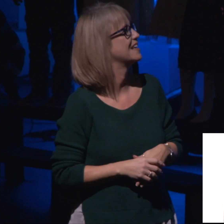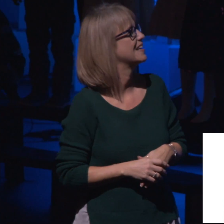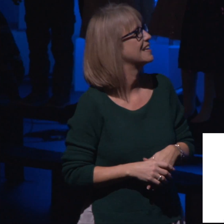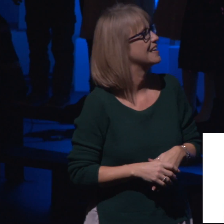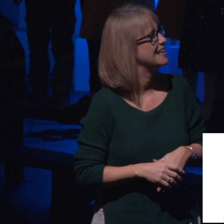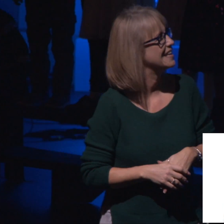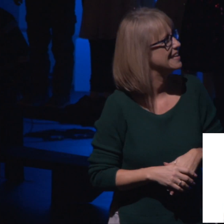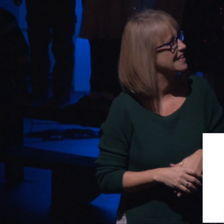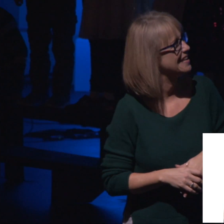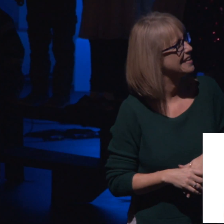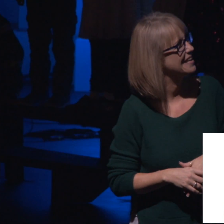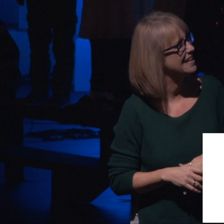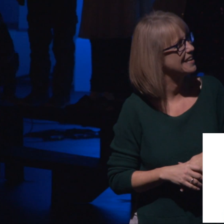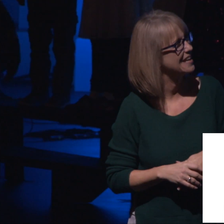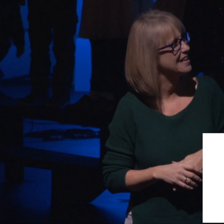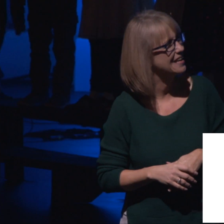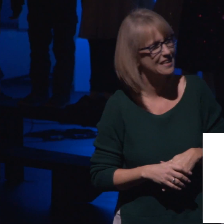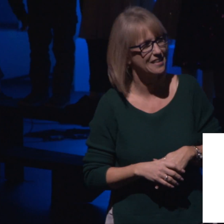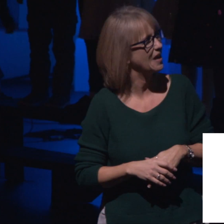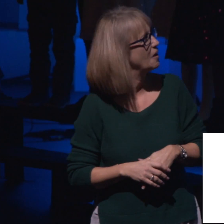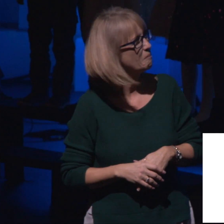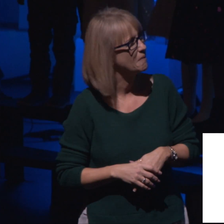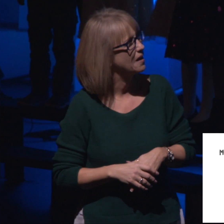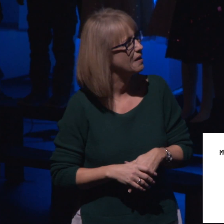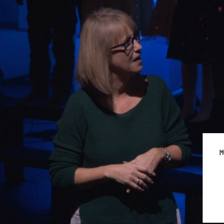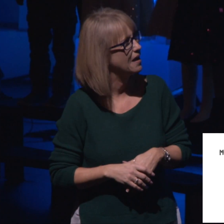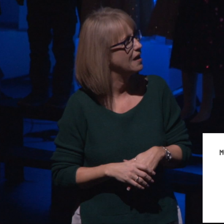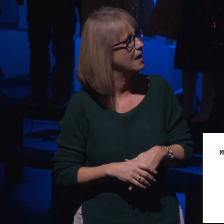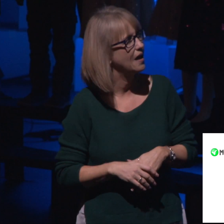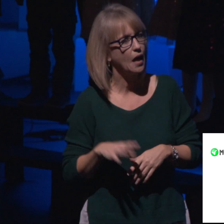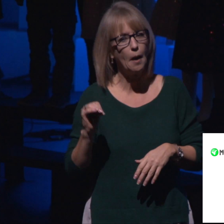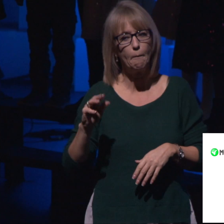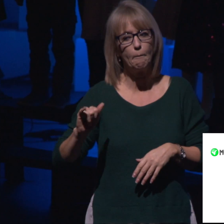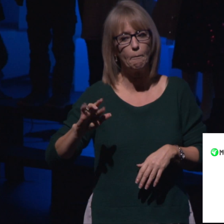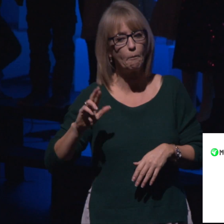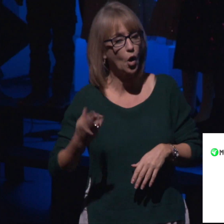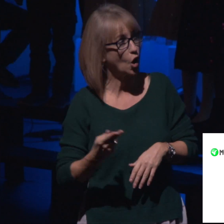Gold, silver, myrrh,